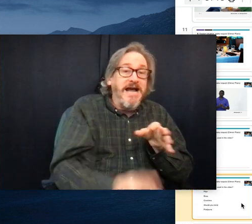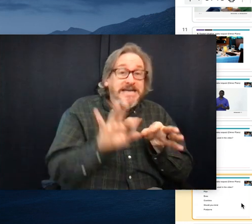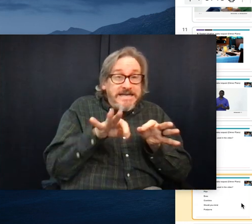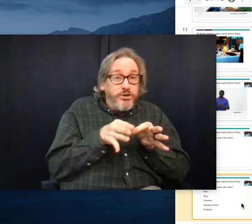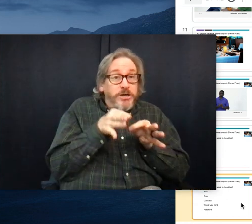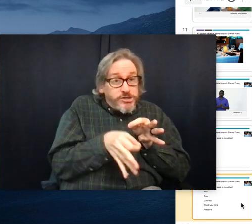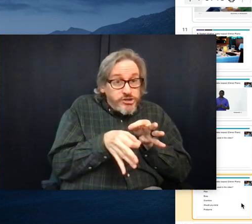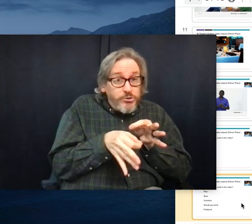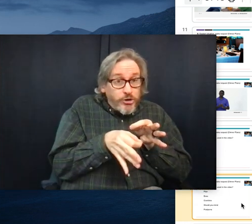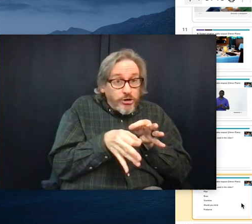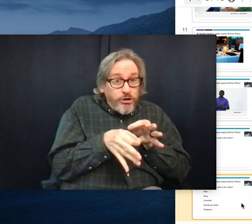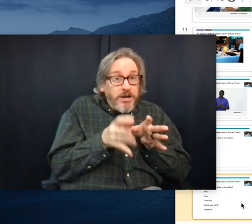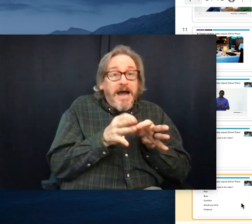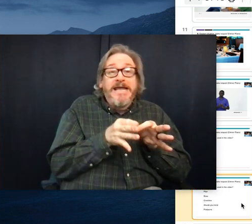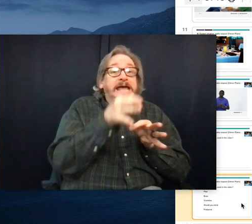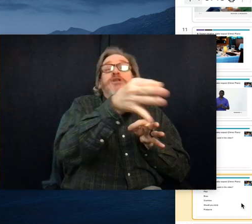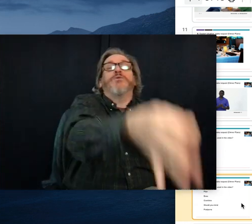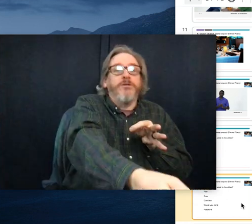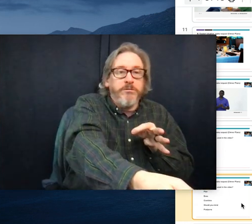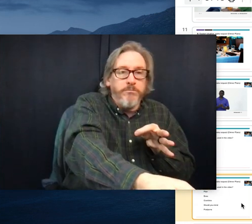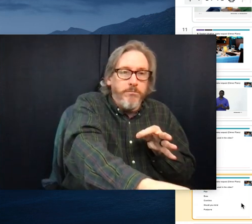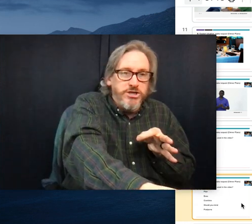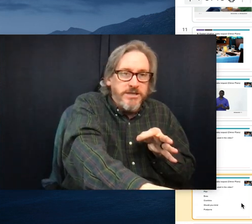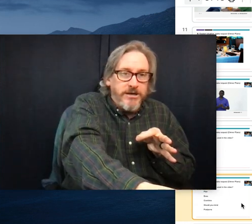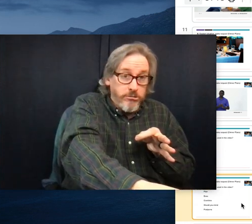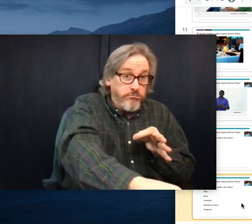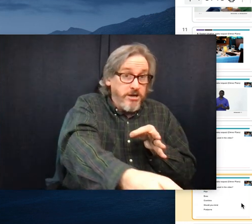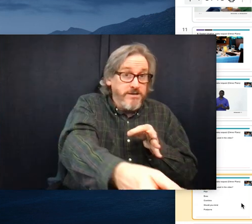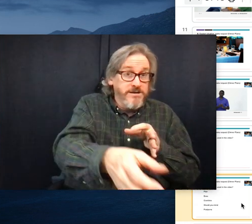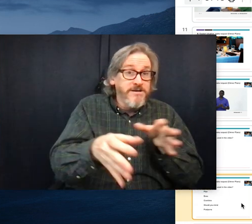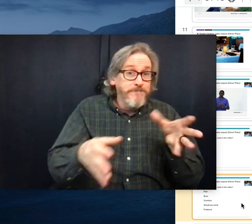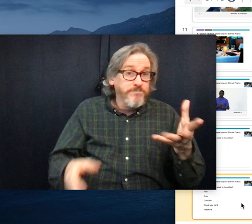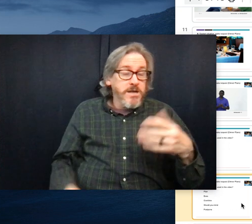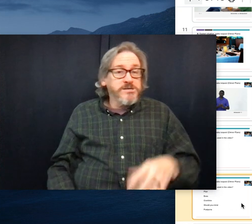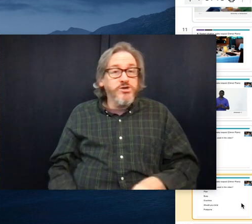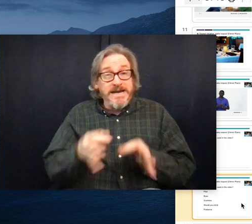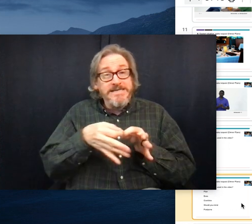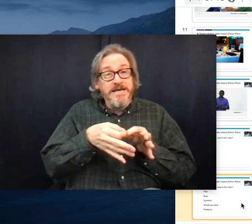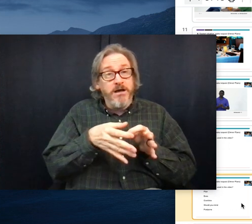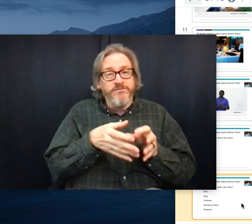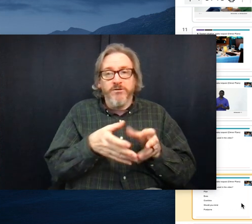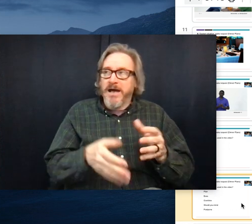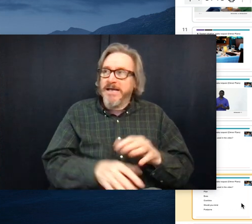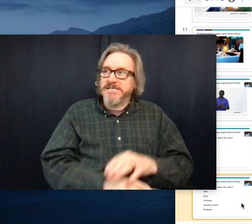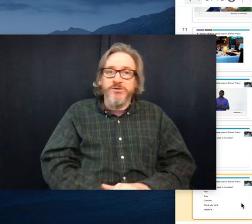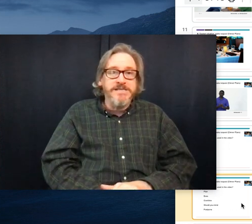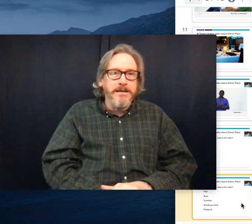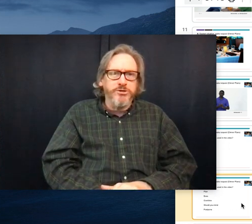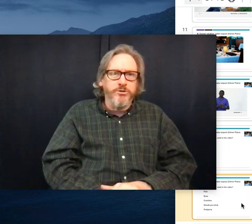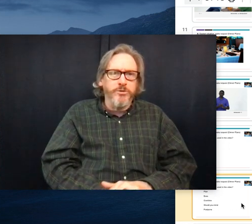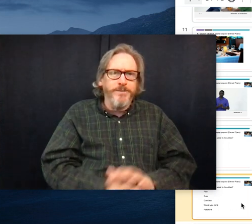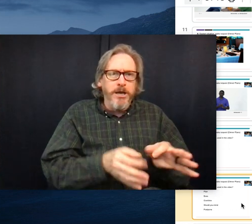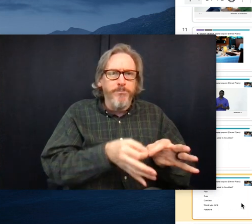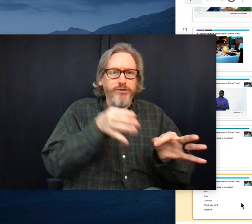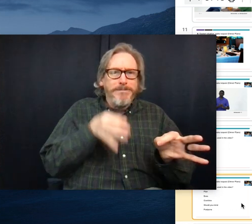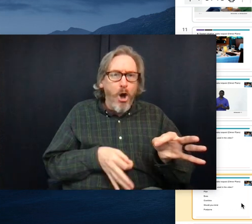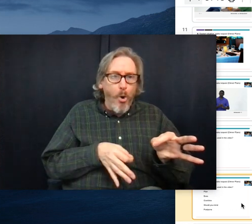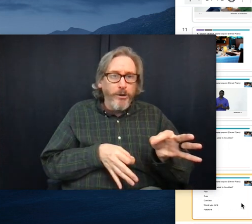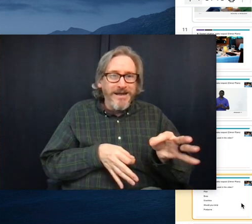like, I need to do it sooner. I can't do it much later, right? So that idea of, I suppose the English word would